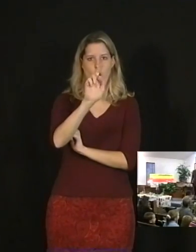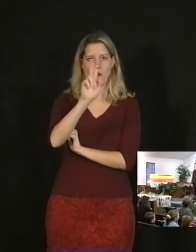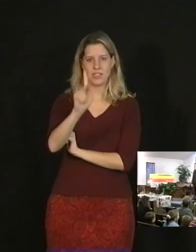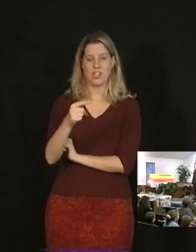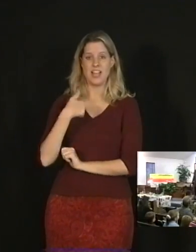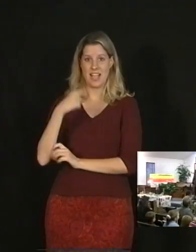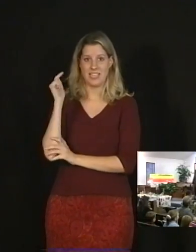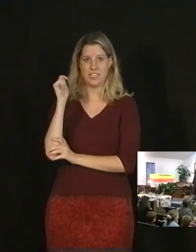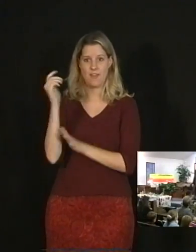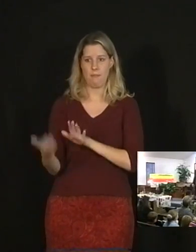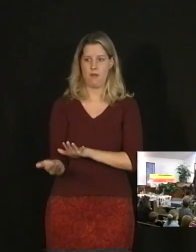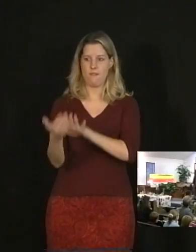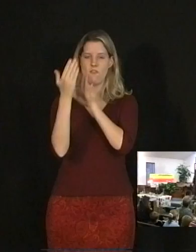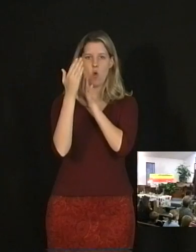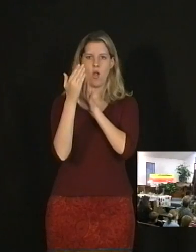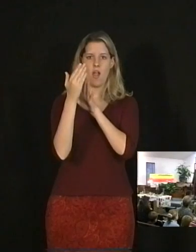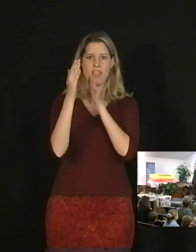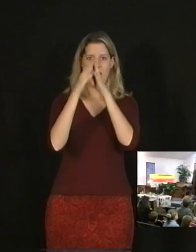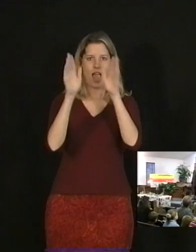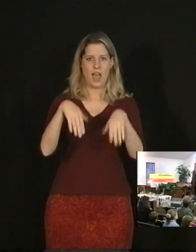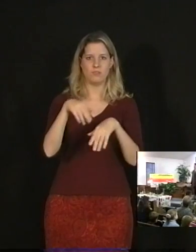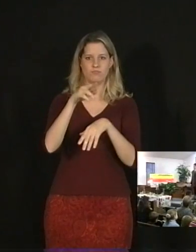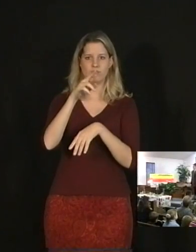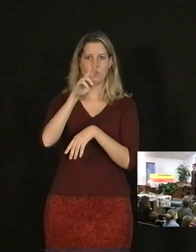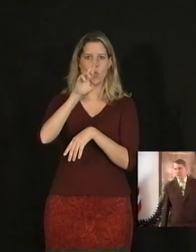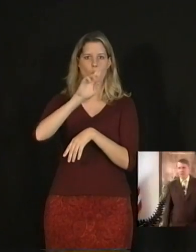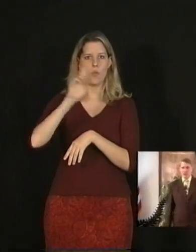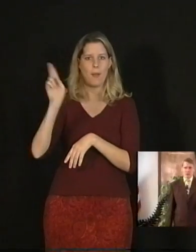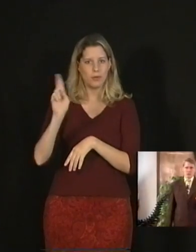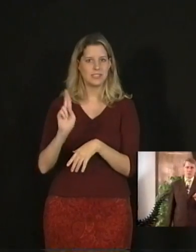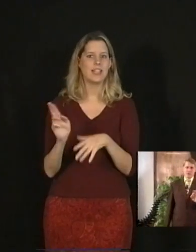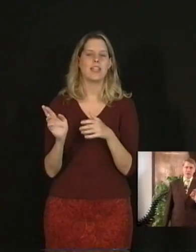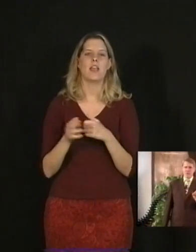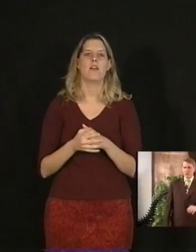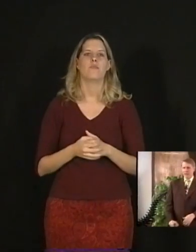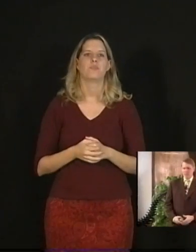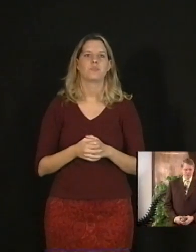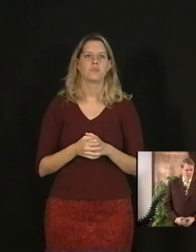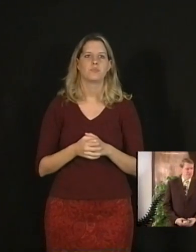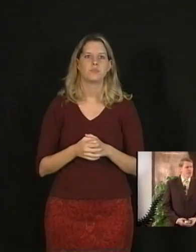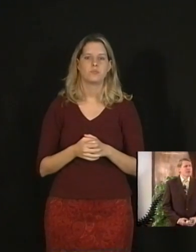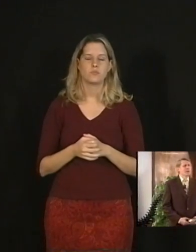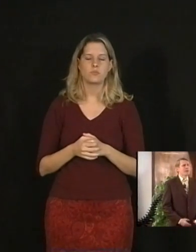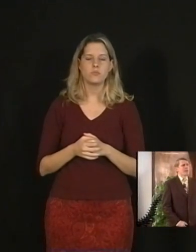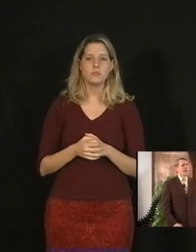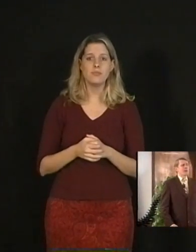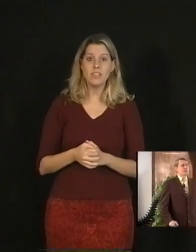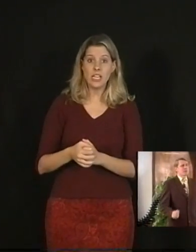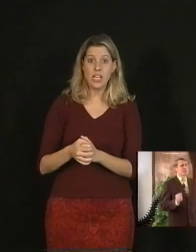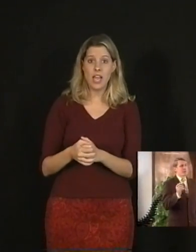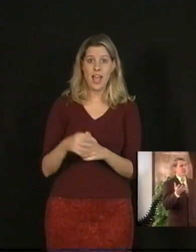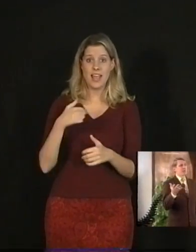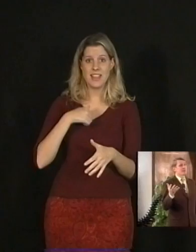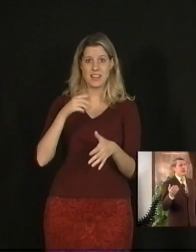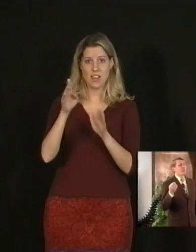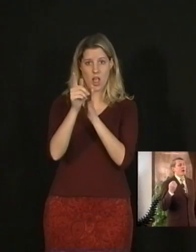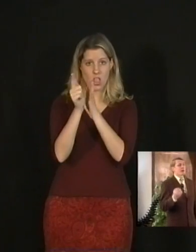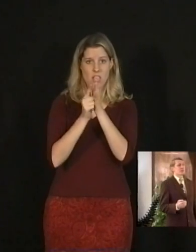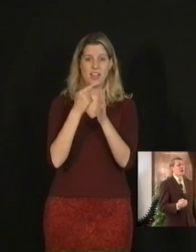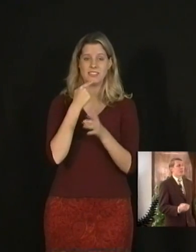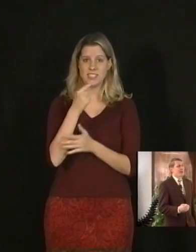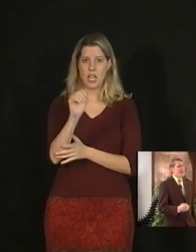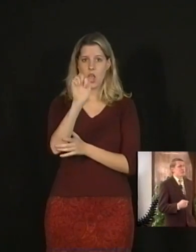and testified before the Senate, before the House Representatives Committee that was looking at this bill, HB 2548, I believe it was. And the bill simply